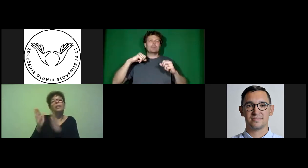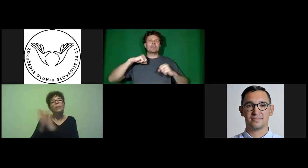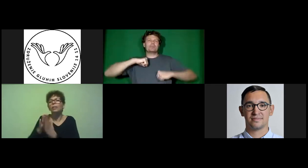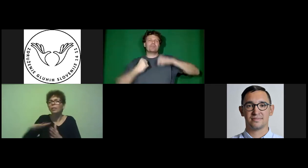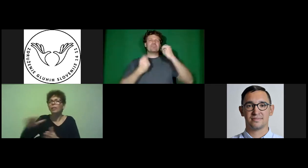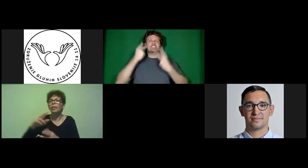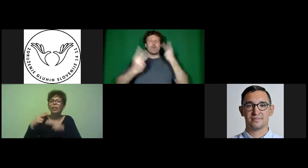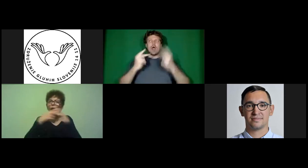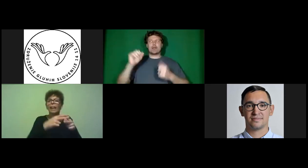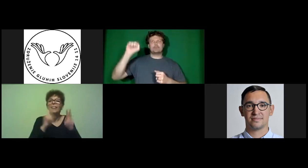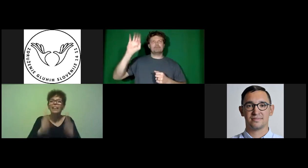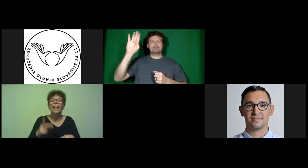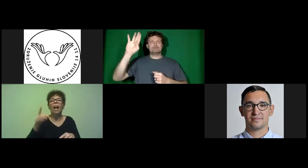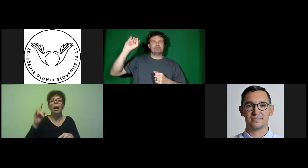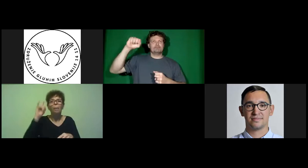So my coach